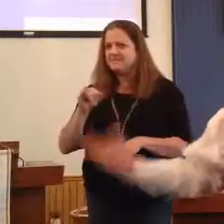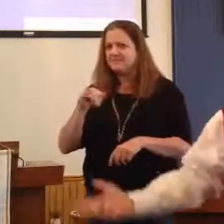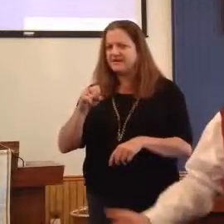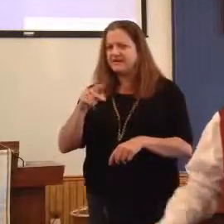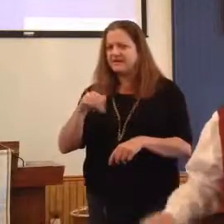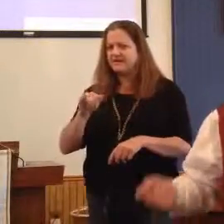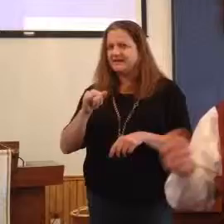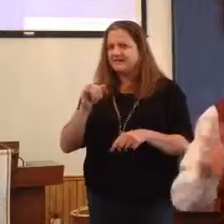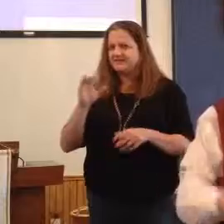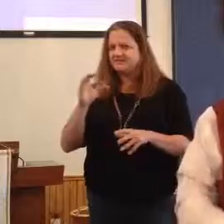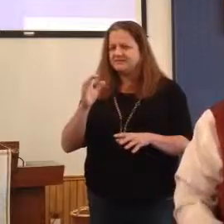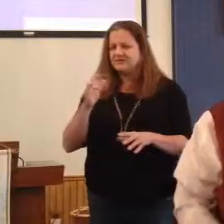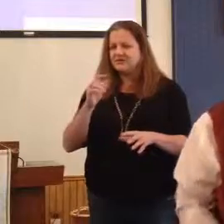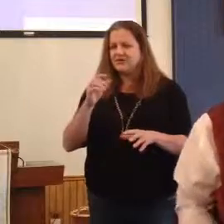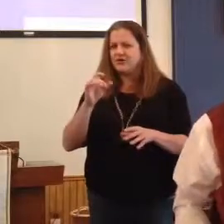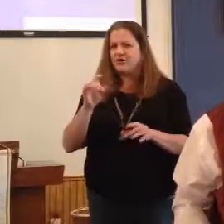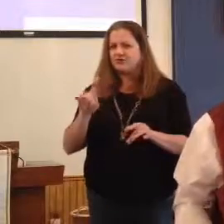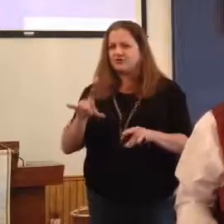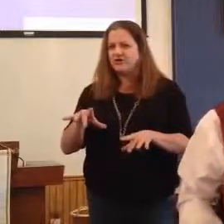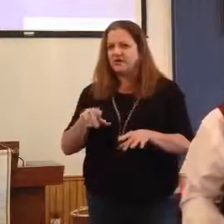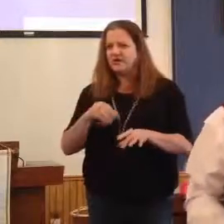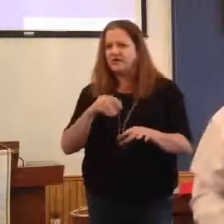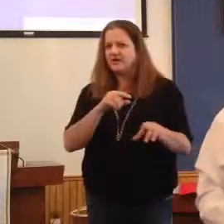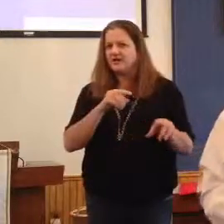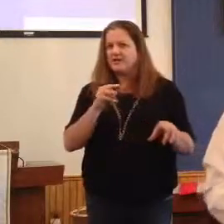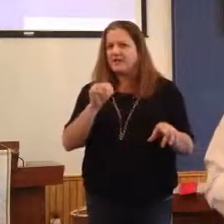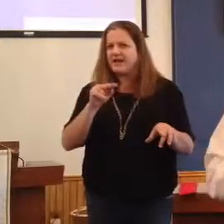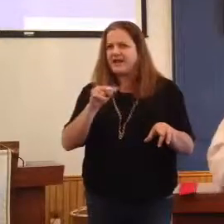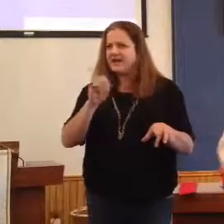or Australia or Maine.